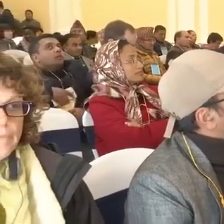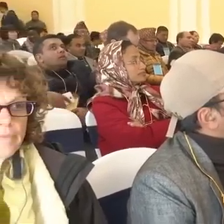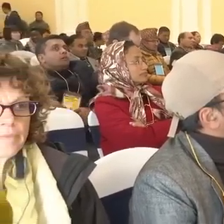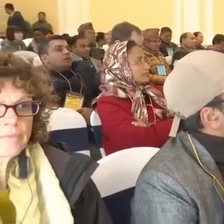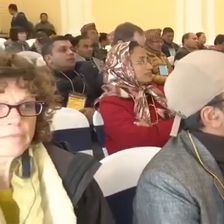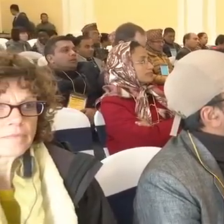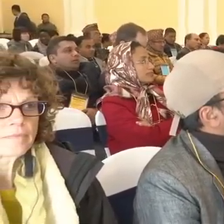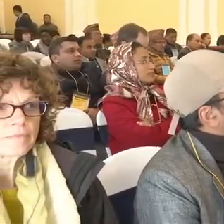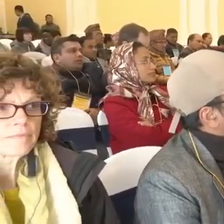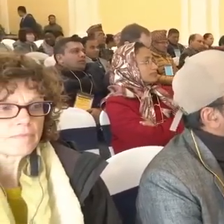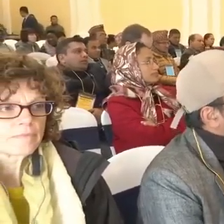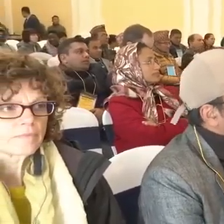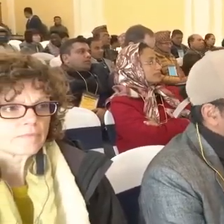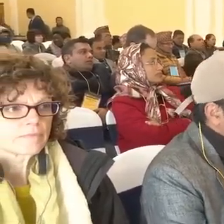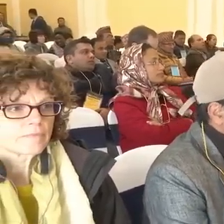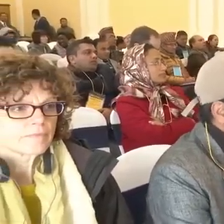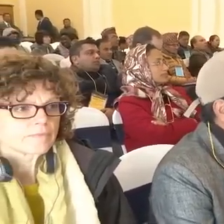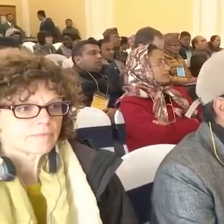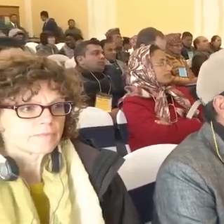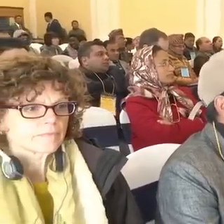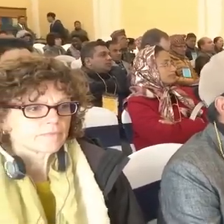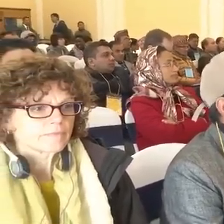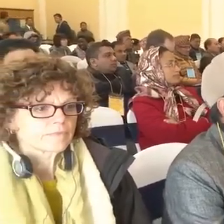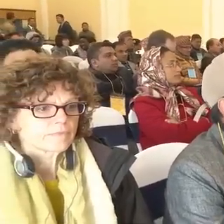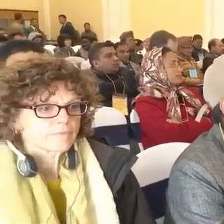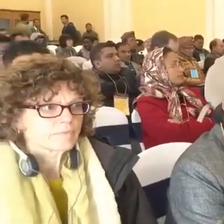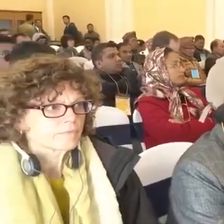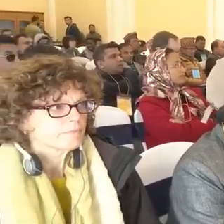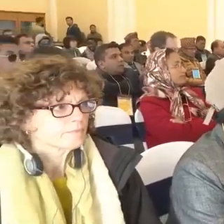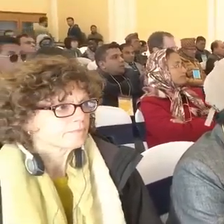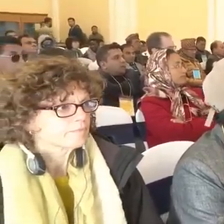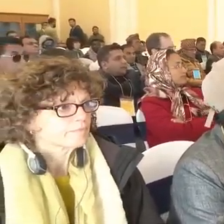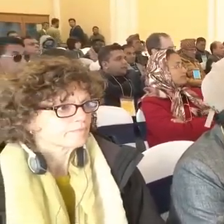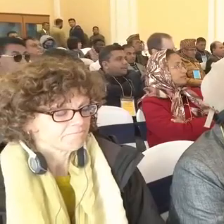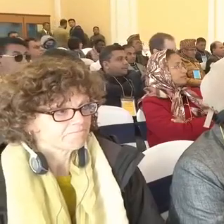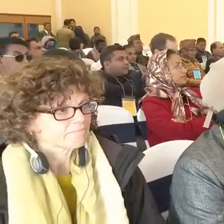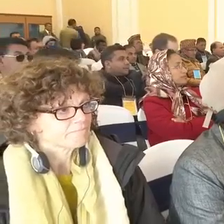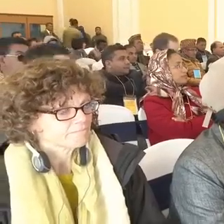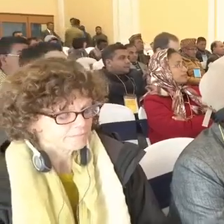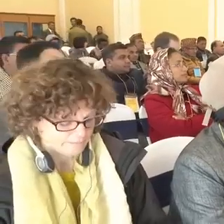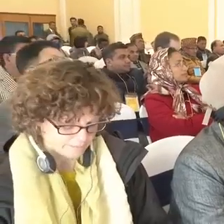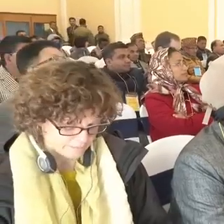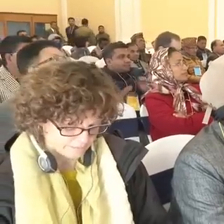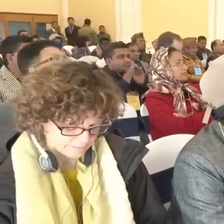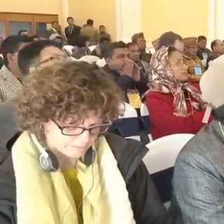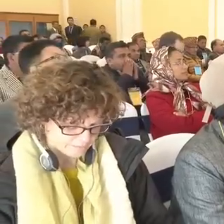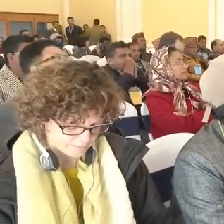the reservation in educational institution and